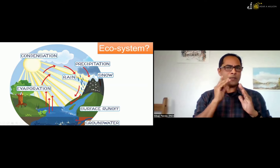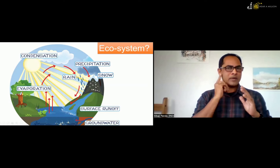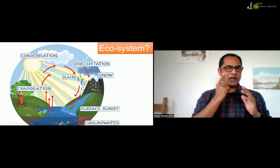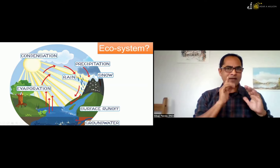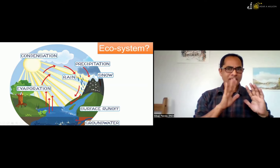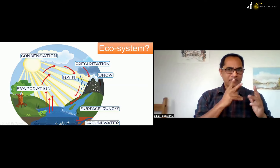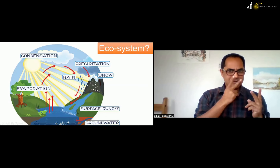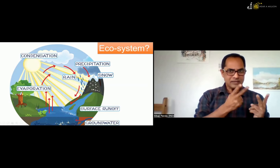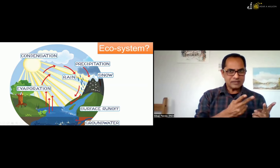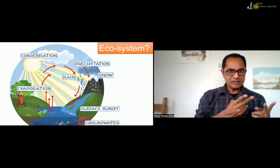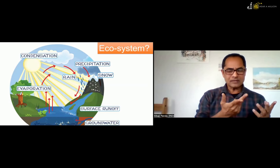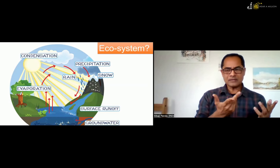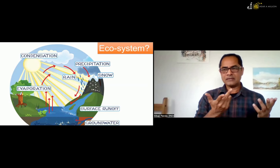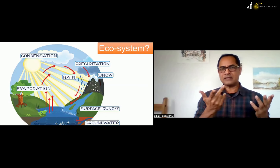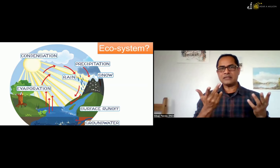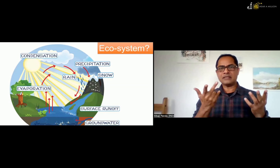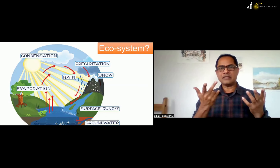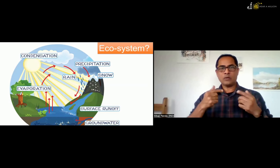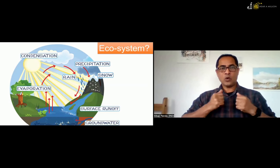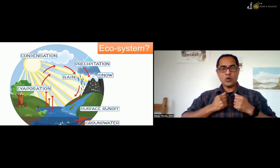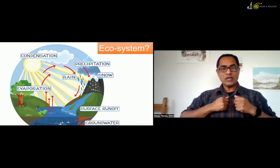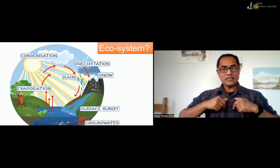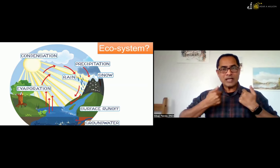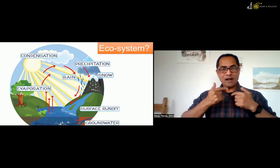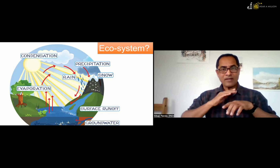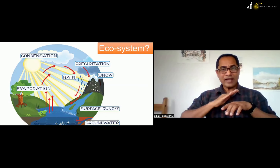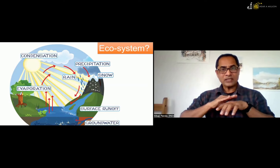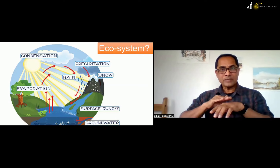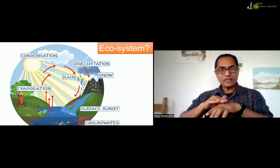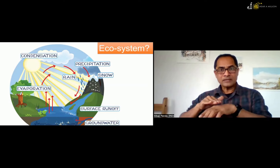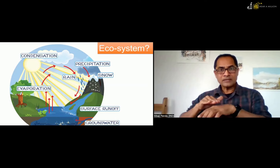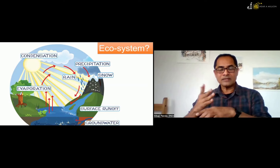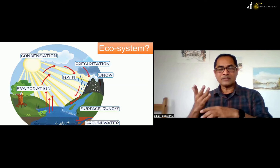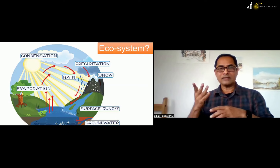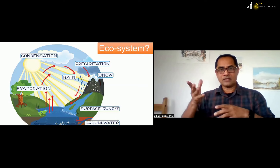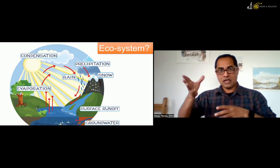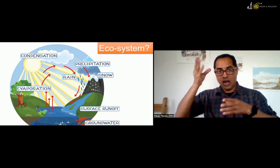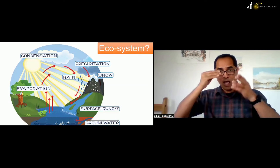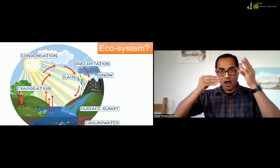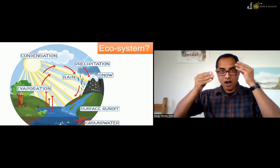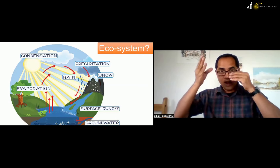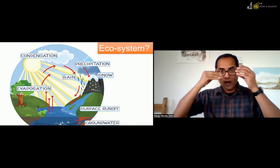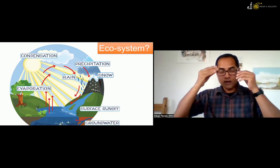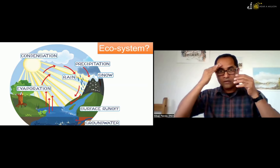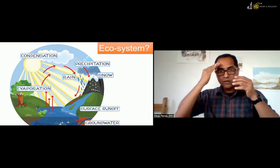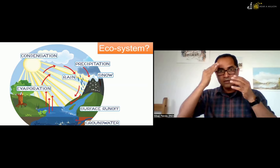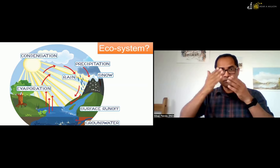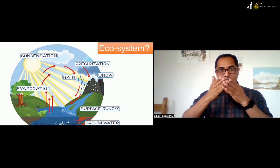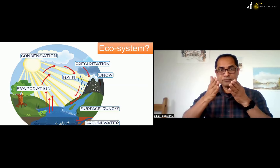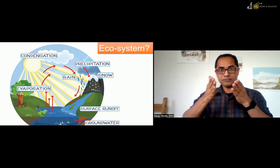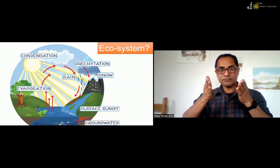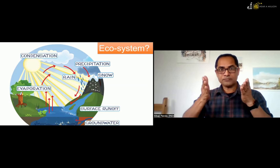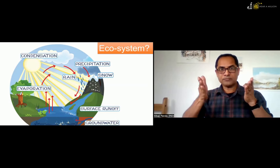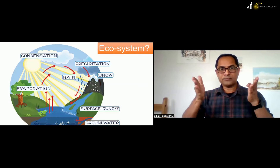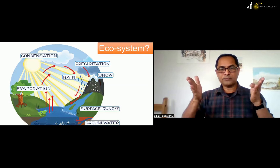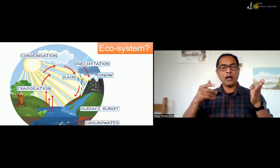system. And I am from a deaf family. I have, my own lived